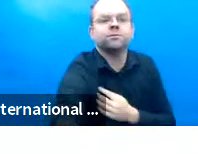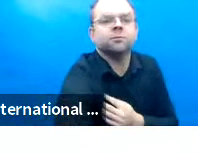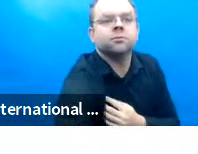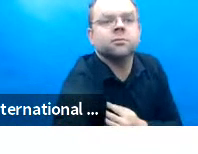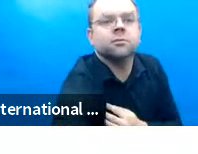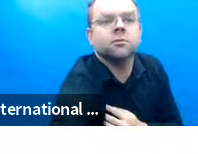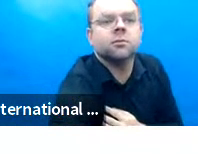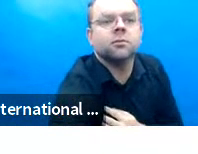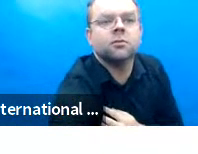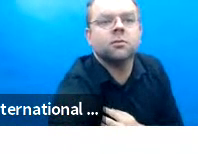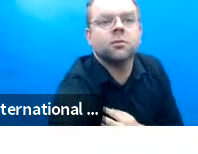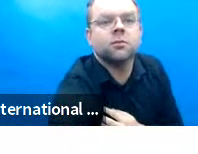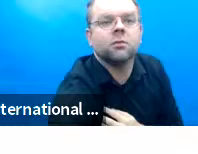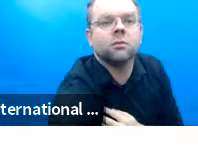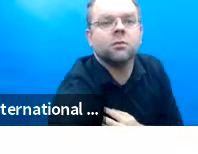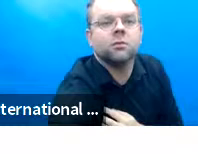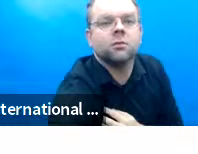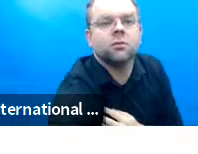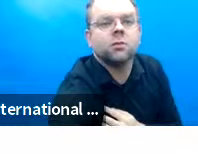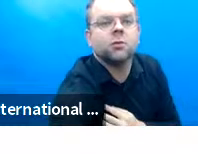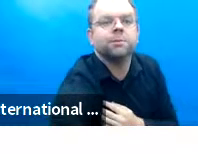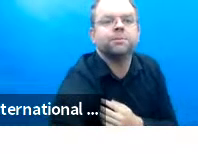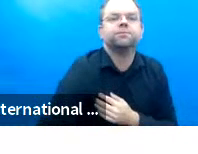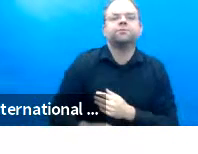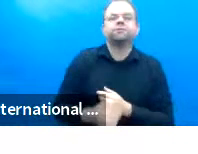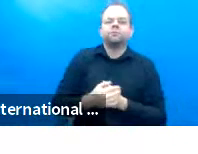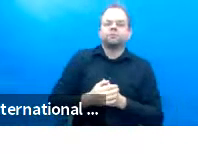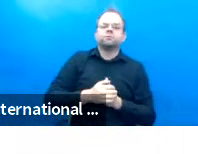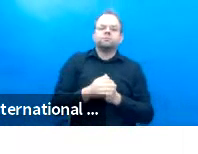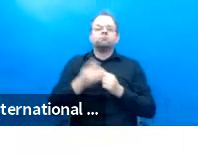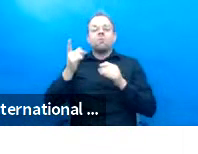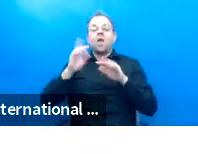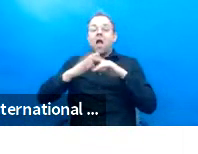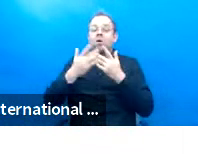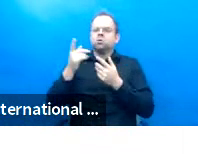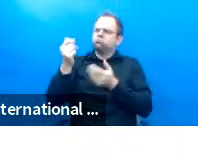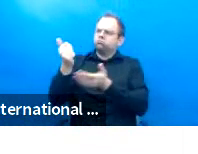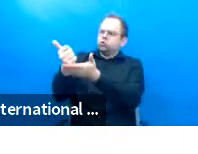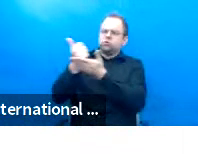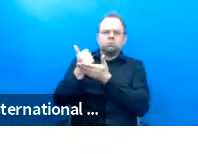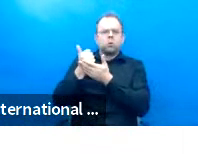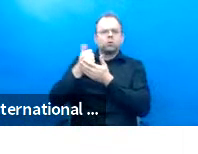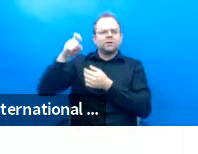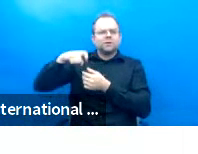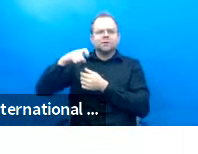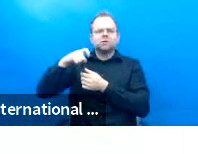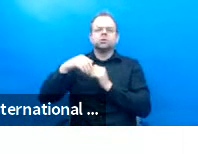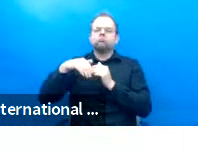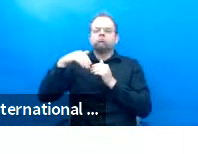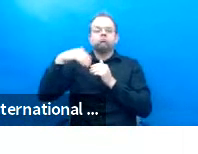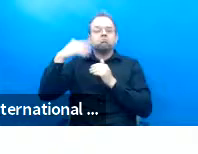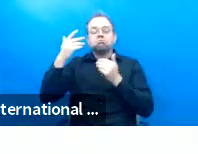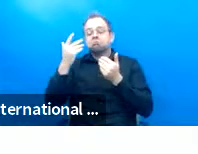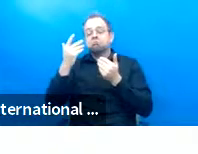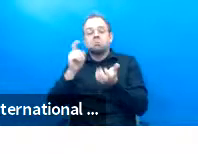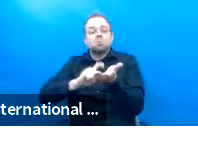seen, although they are rather satisfied with student housing, that they lack some support in social life, in student